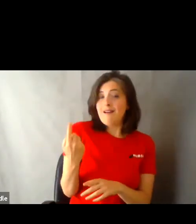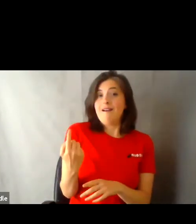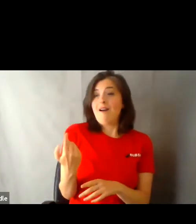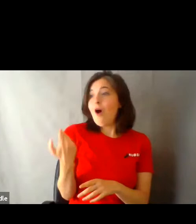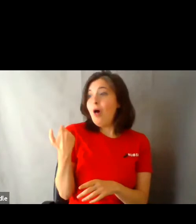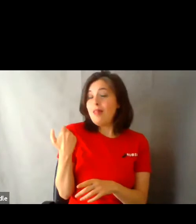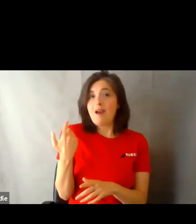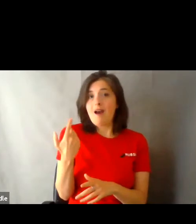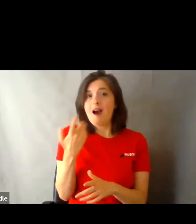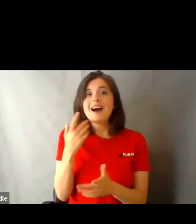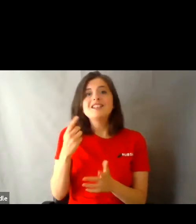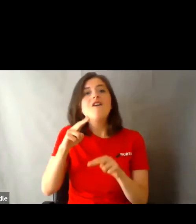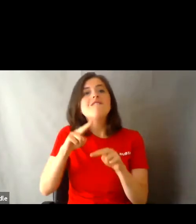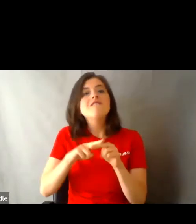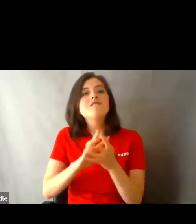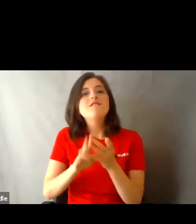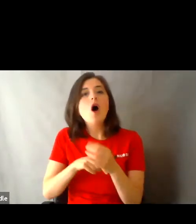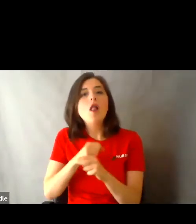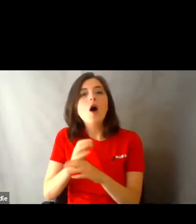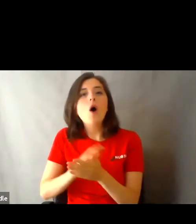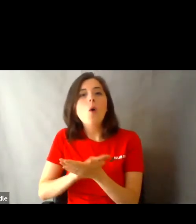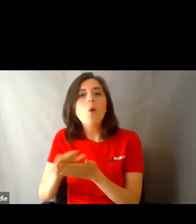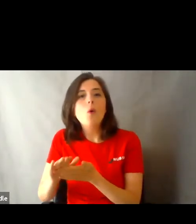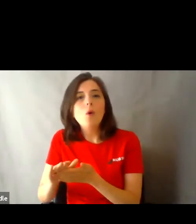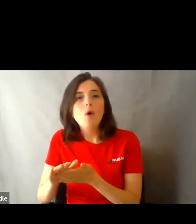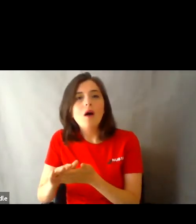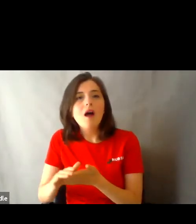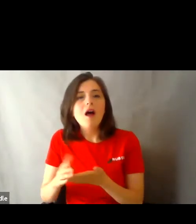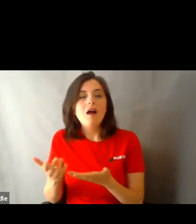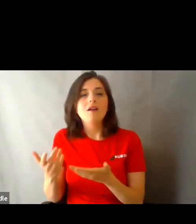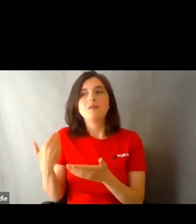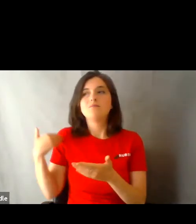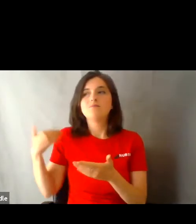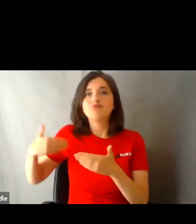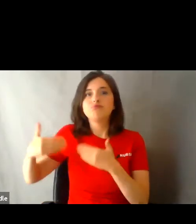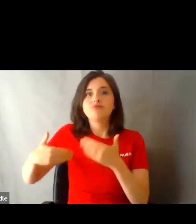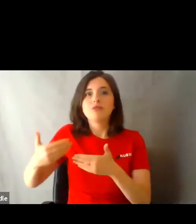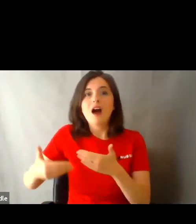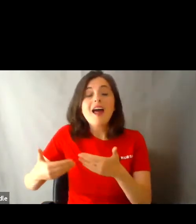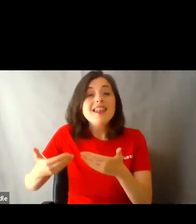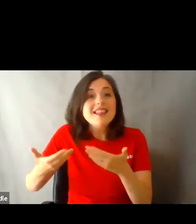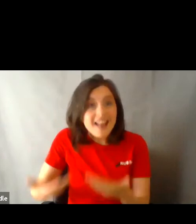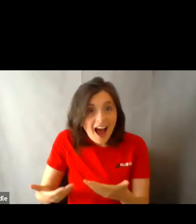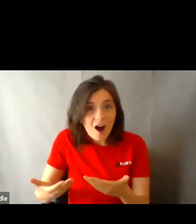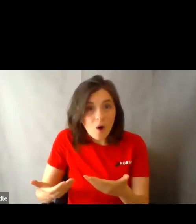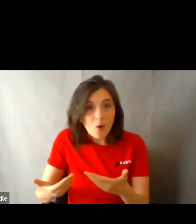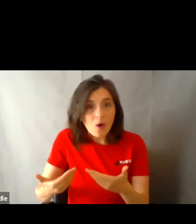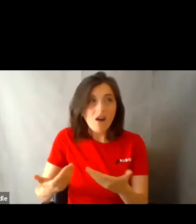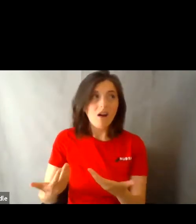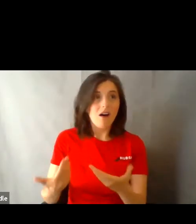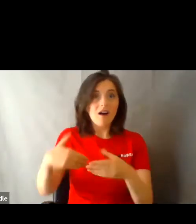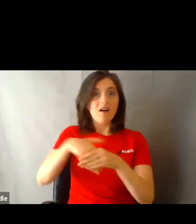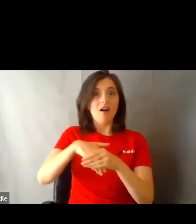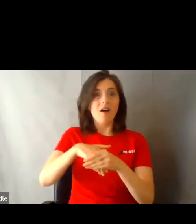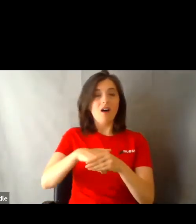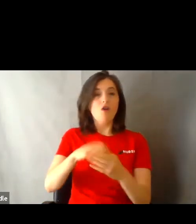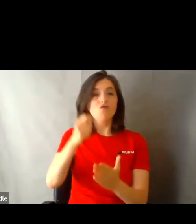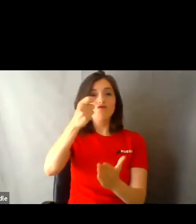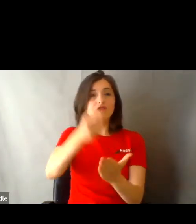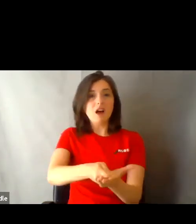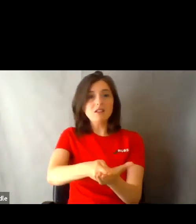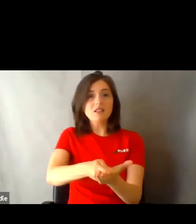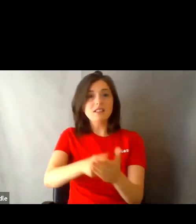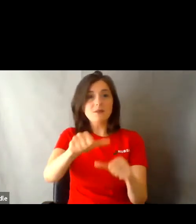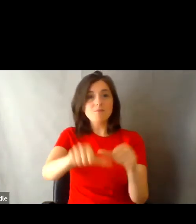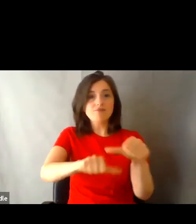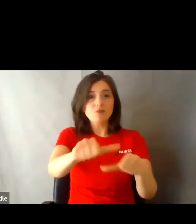scheme. I'm now involved in a redundancy process and likely to face the same fate